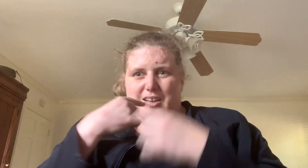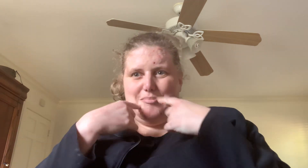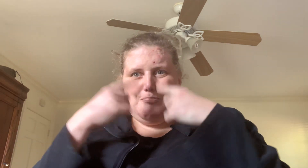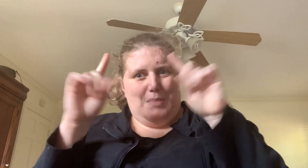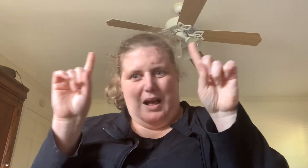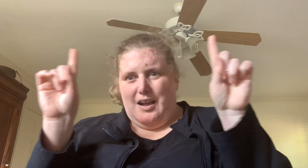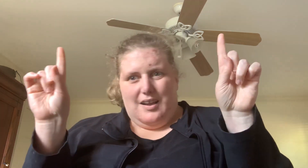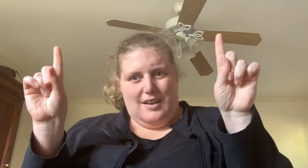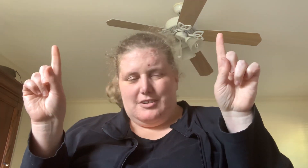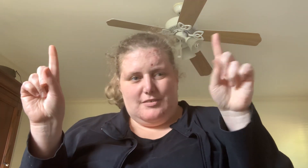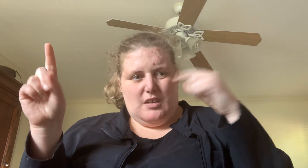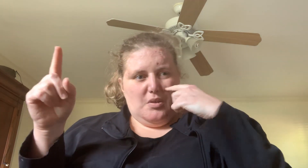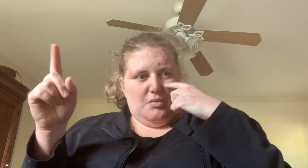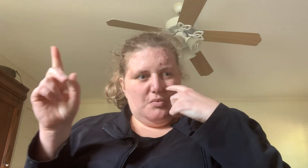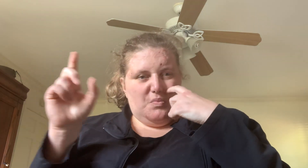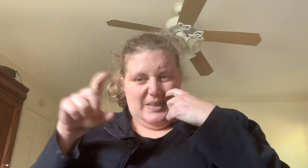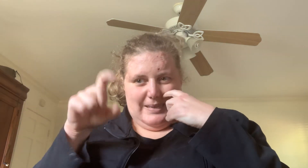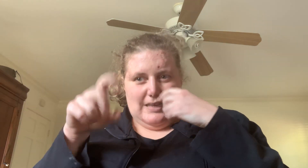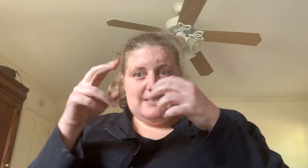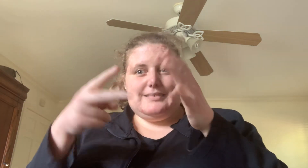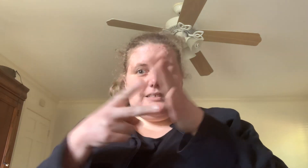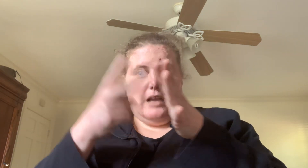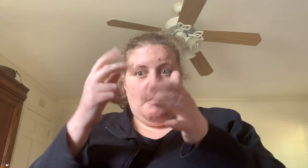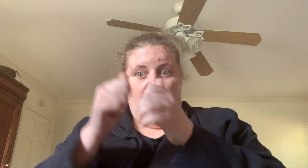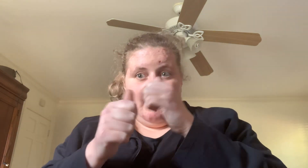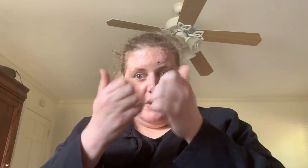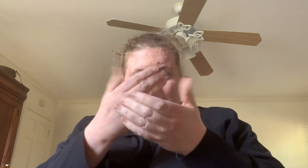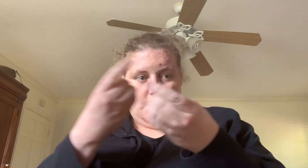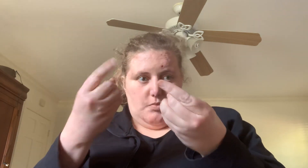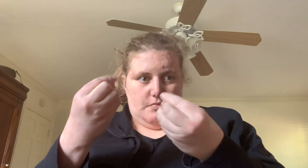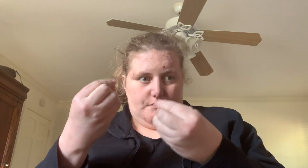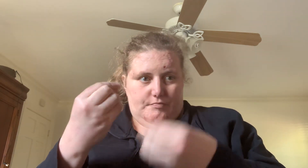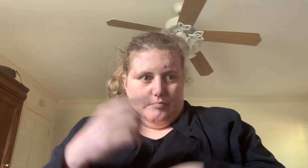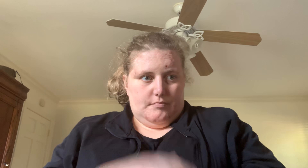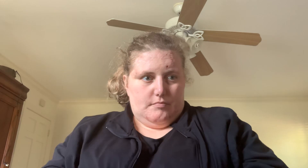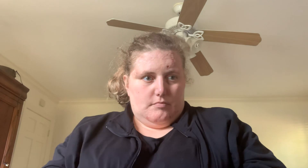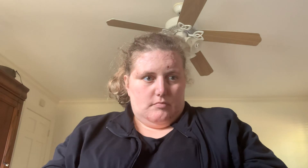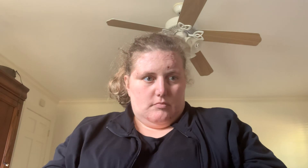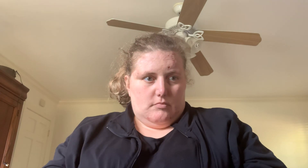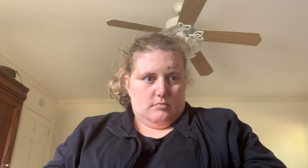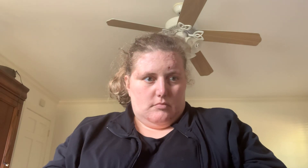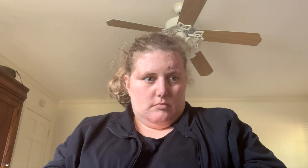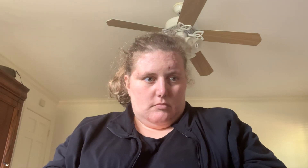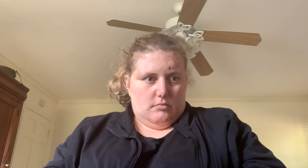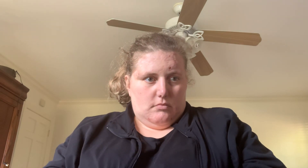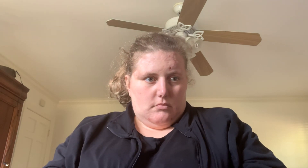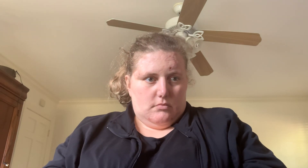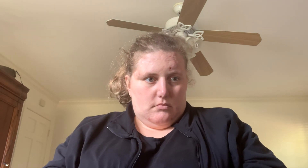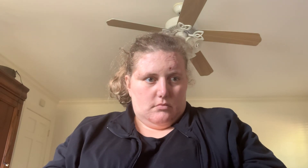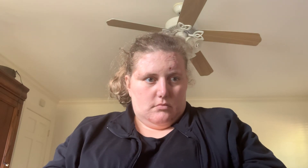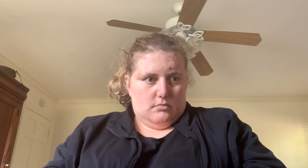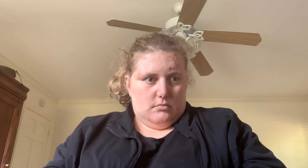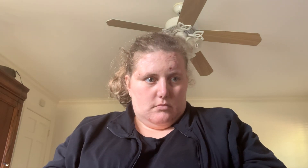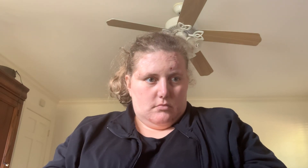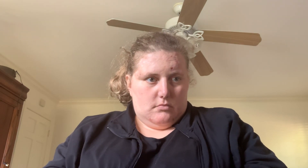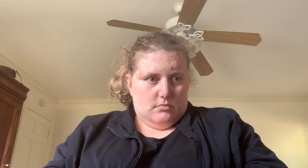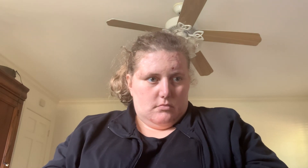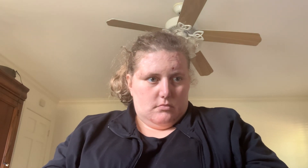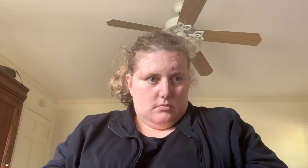need to double everything that we've done. So let's double our nitrogens. So if we put 2